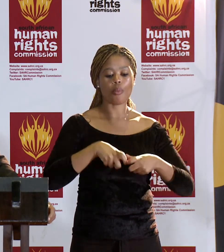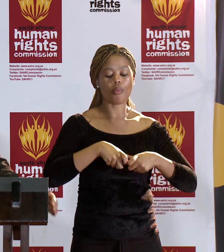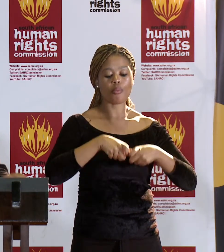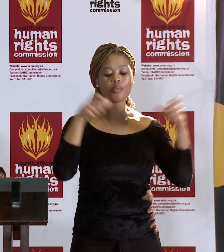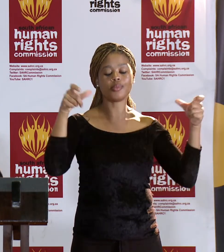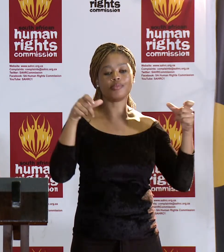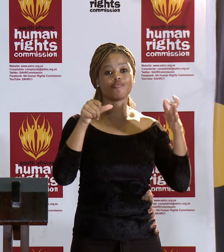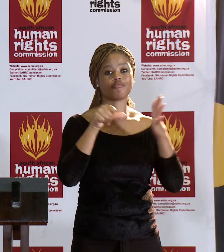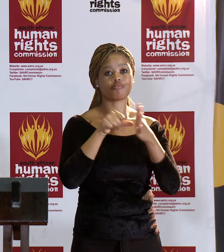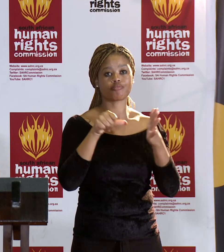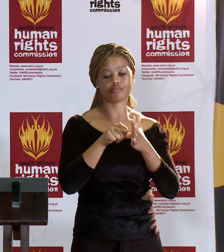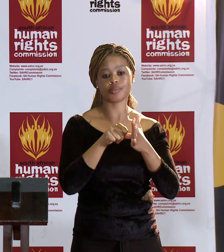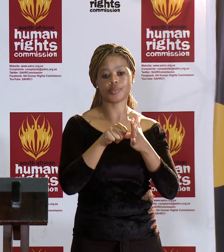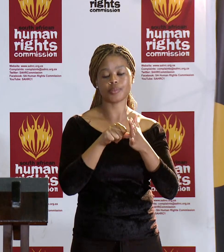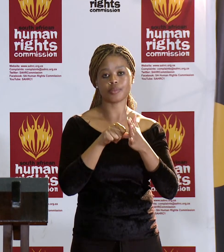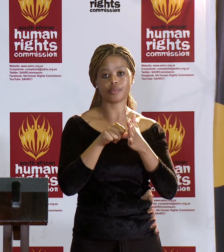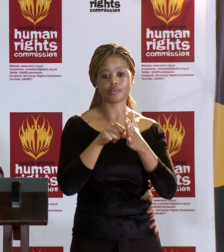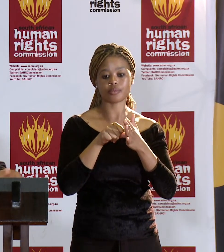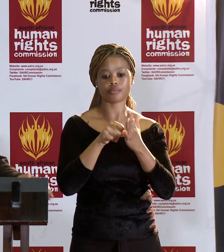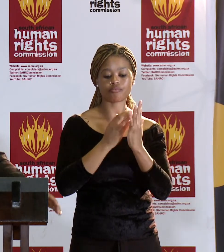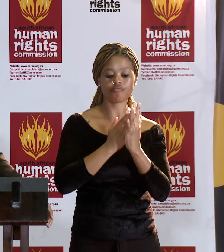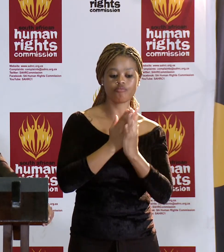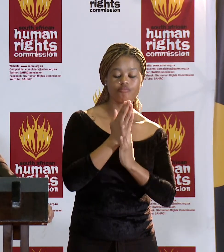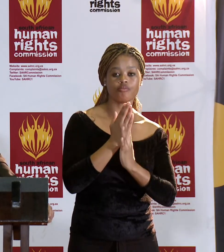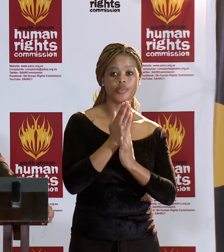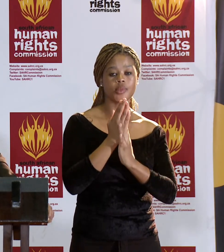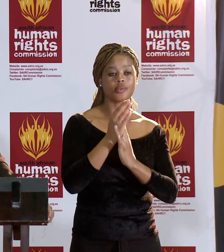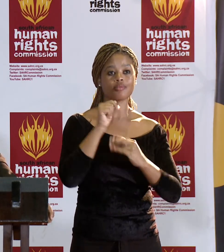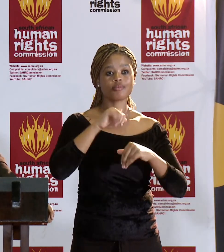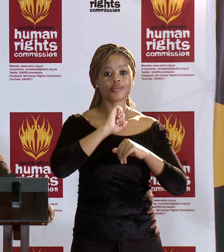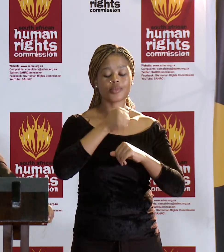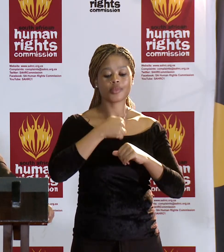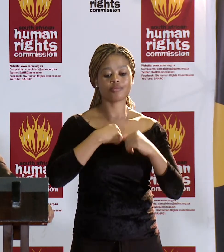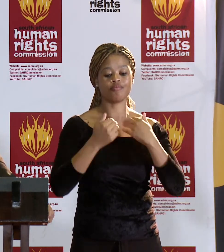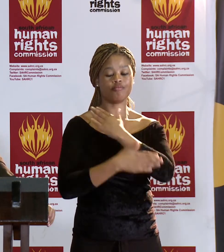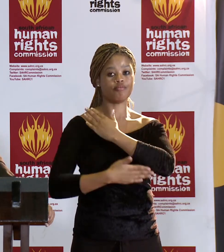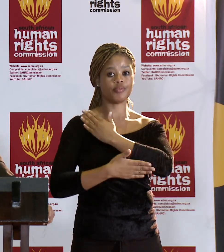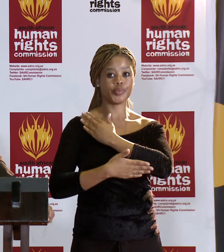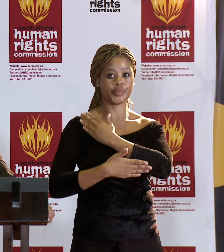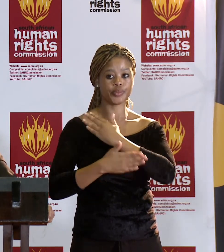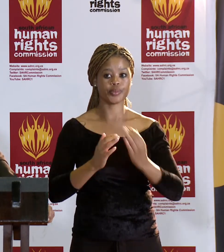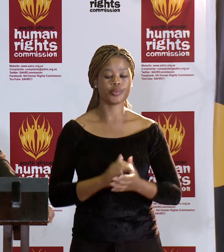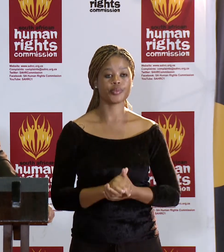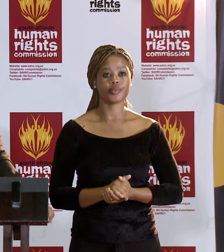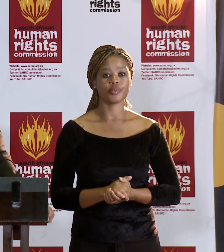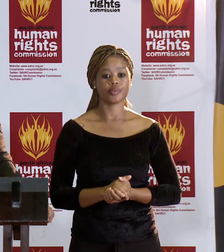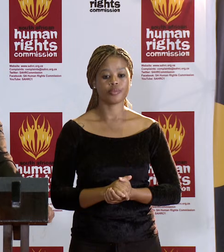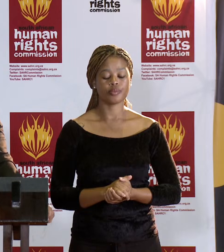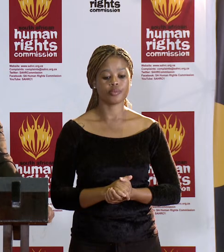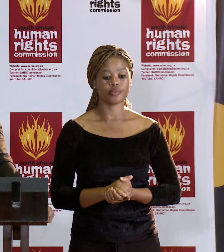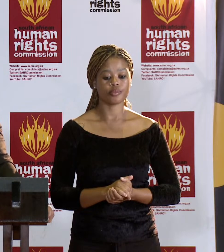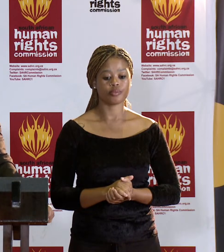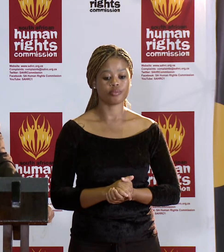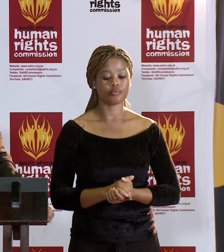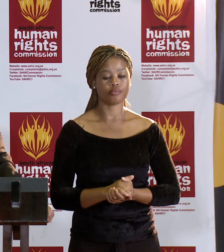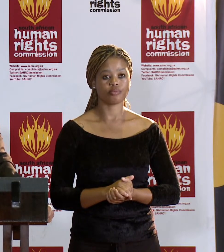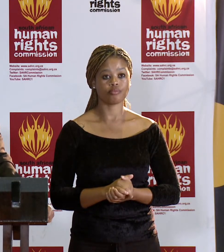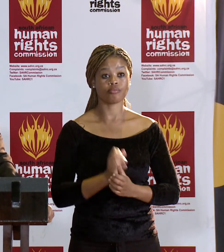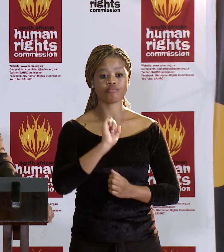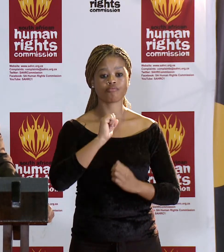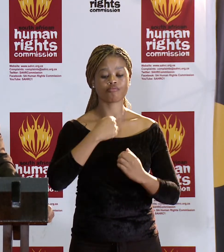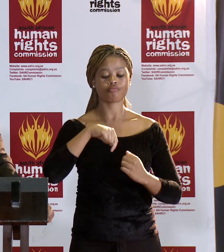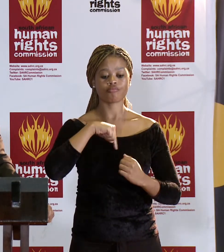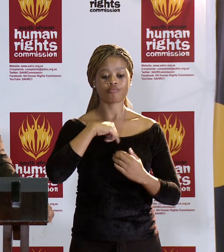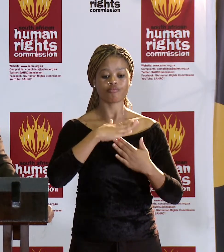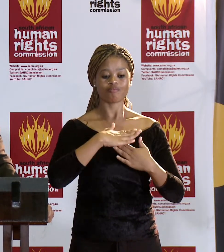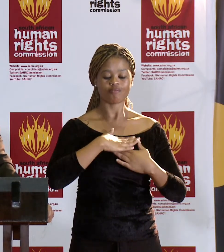important interventions in recent time in our country. You will understand that we